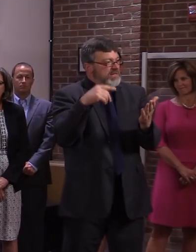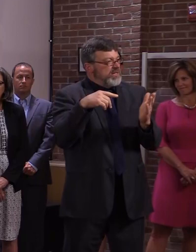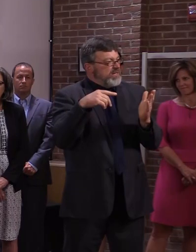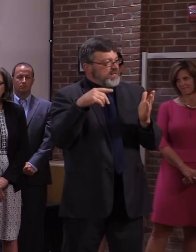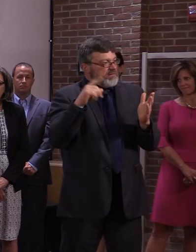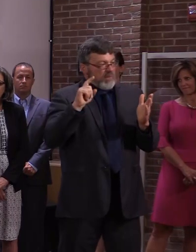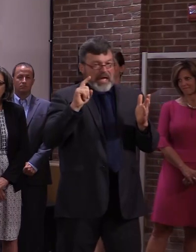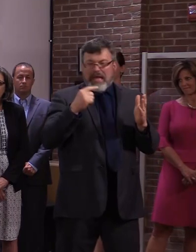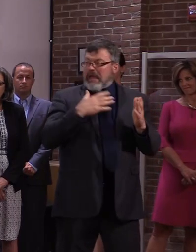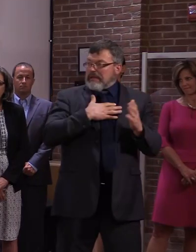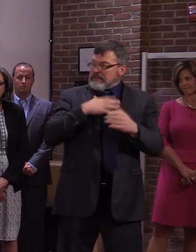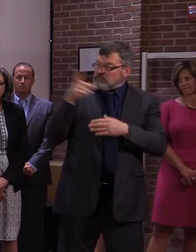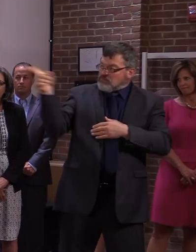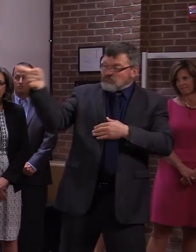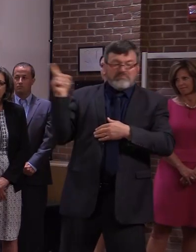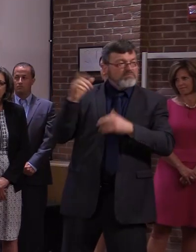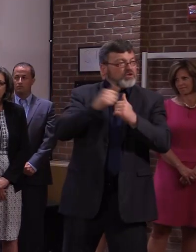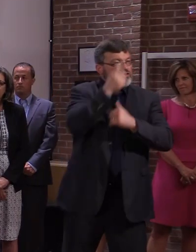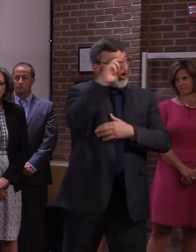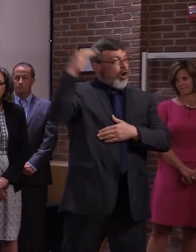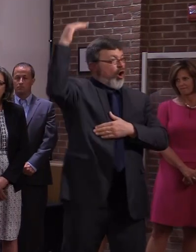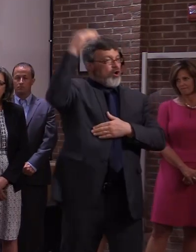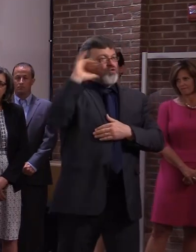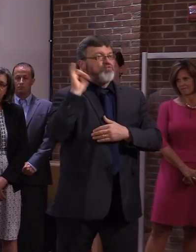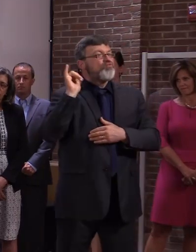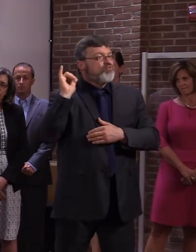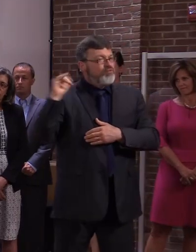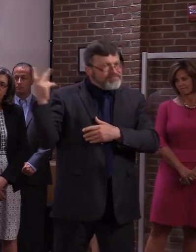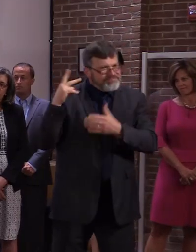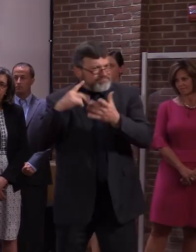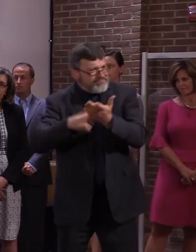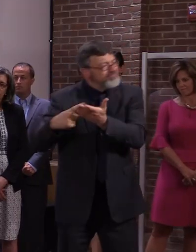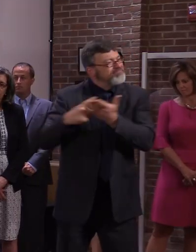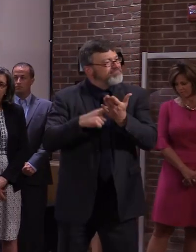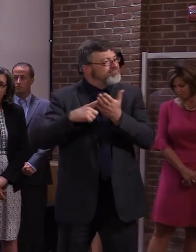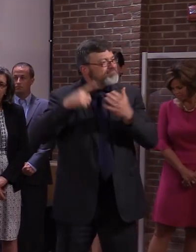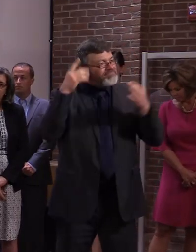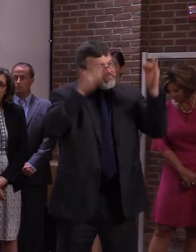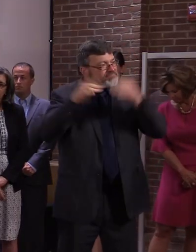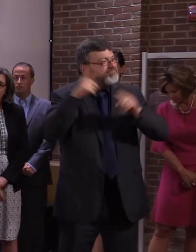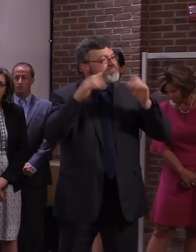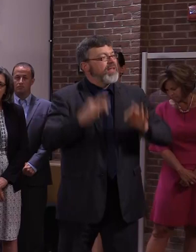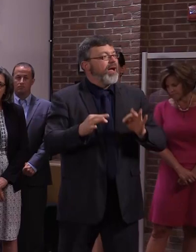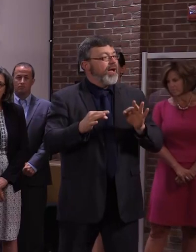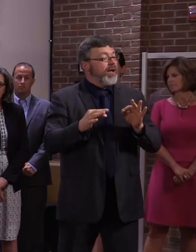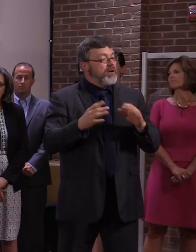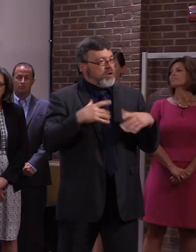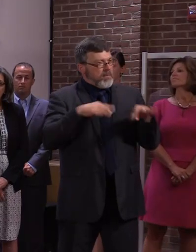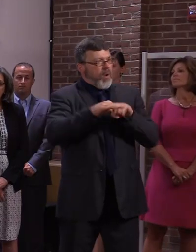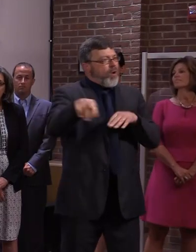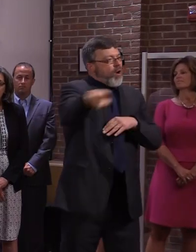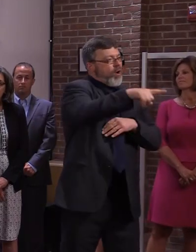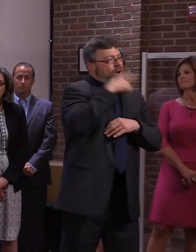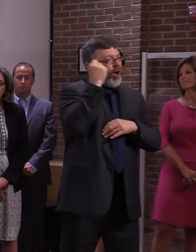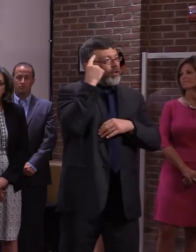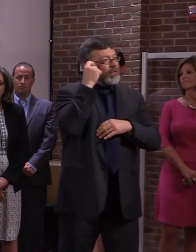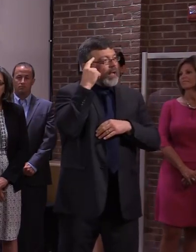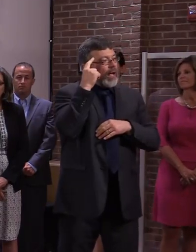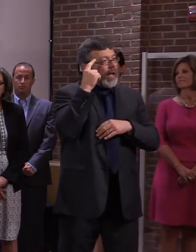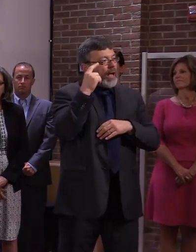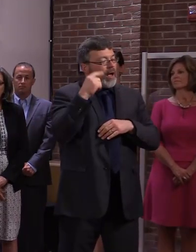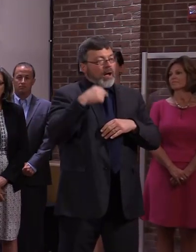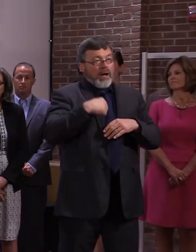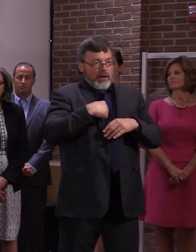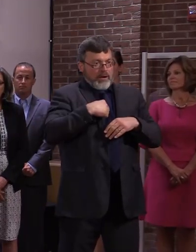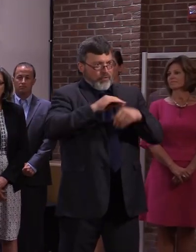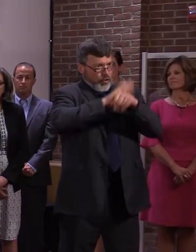It's important to note that even as we celebrate this milestone, our work isn't done. We'll